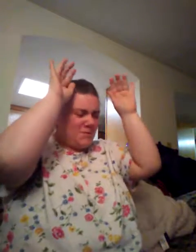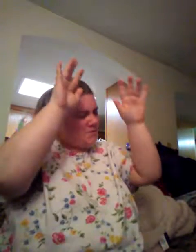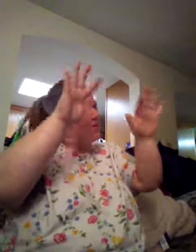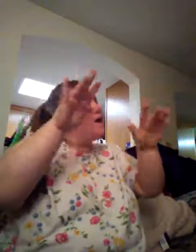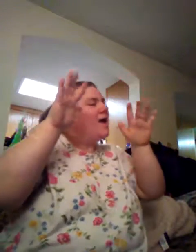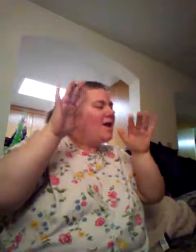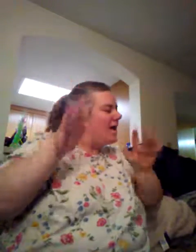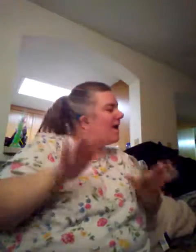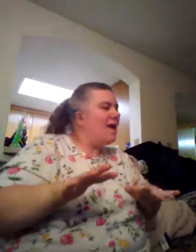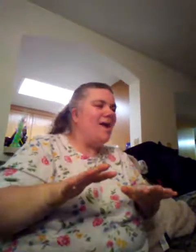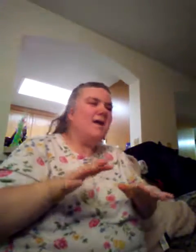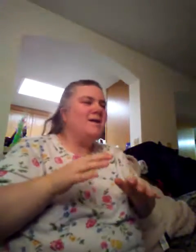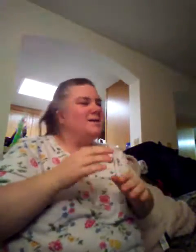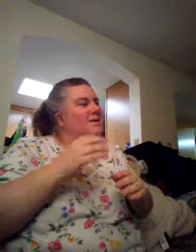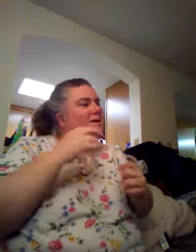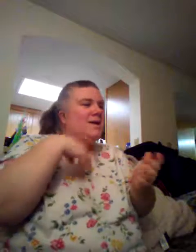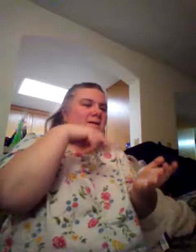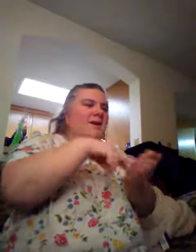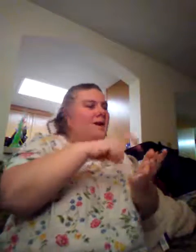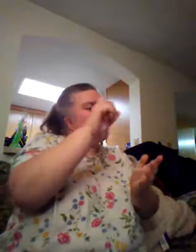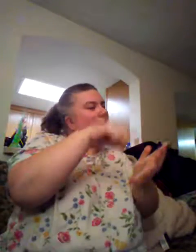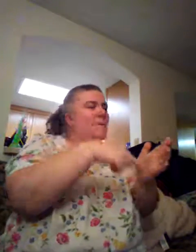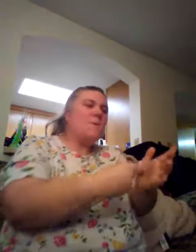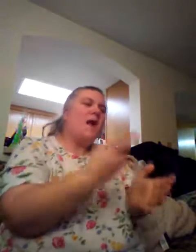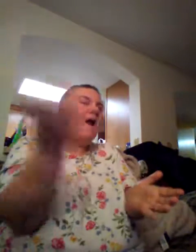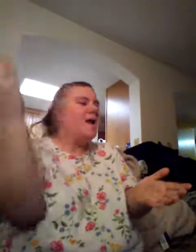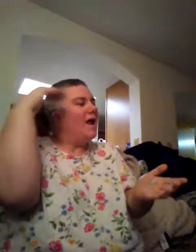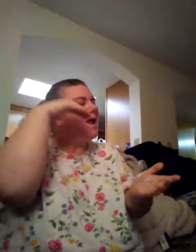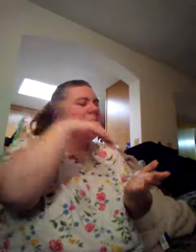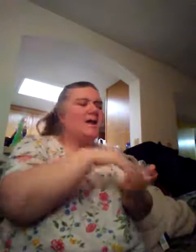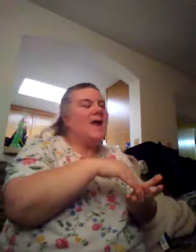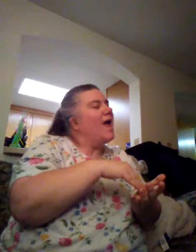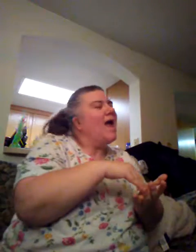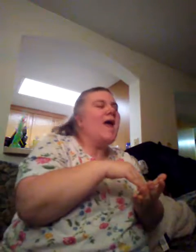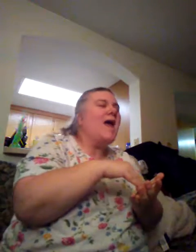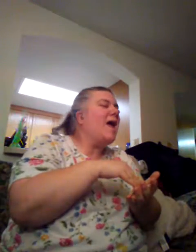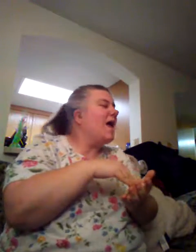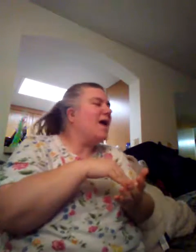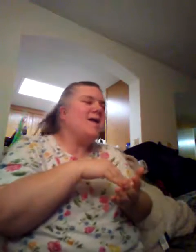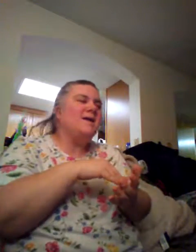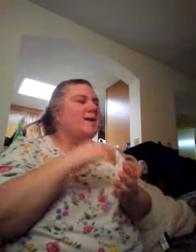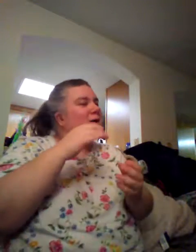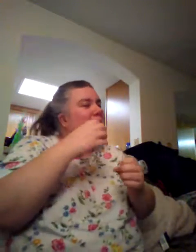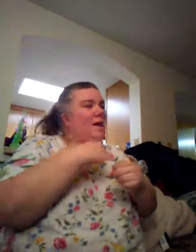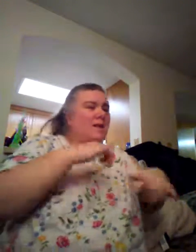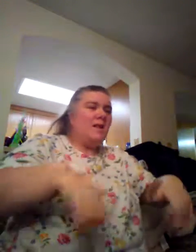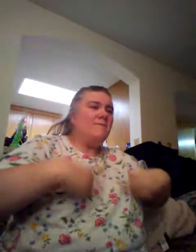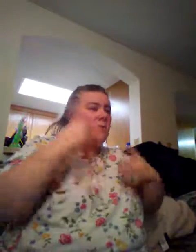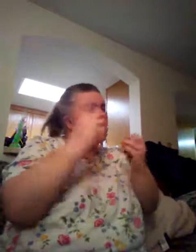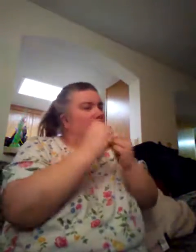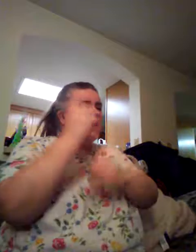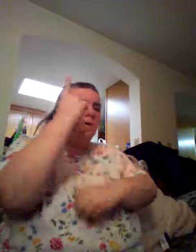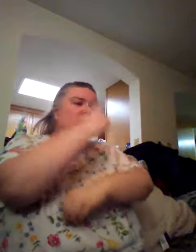the rain. And stand up once again. And I live one